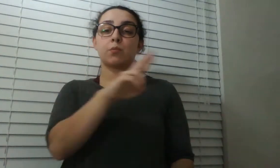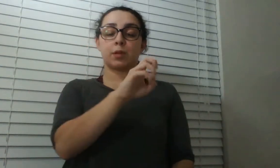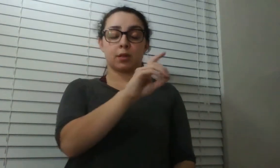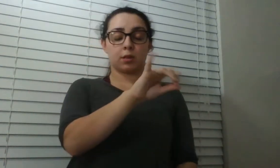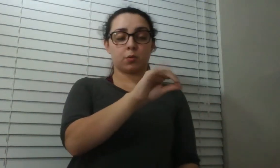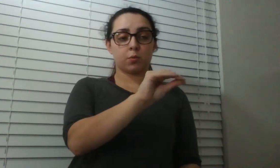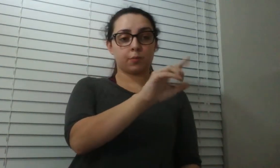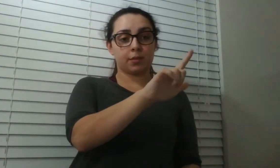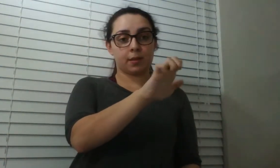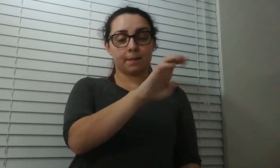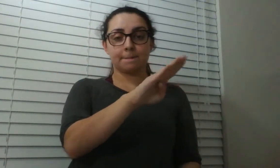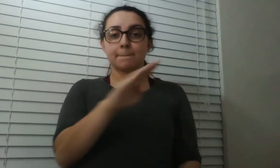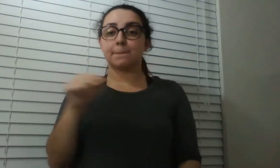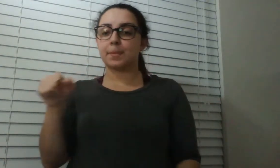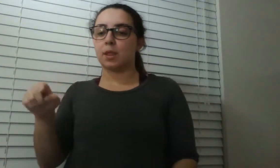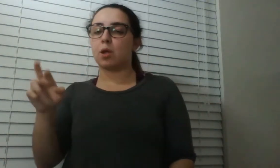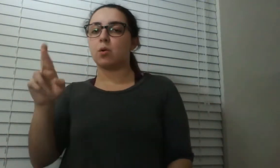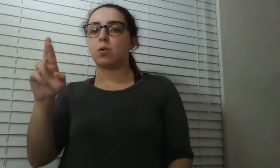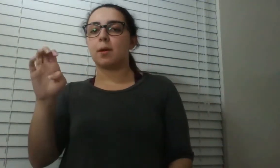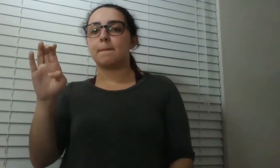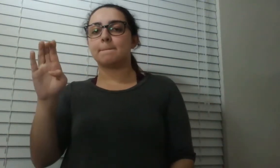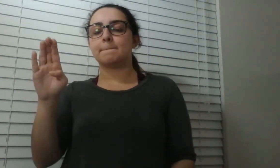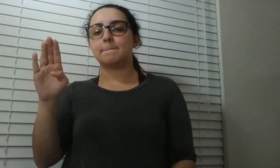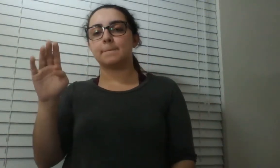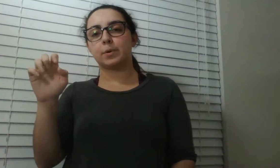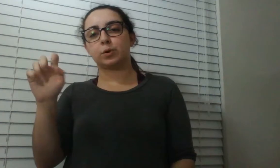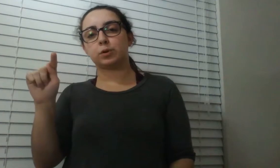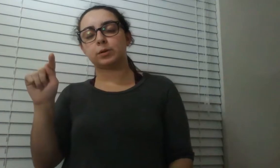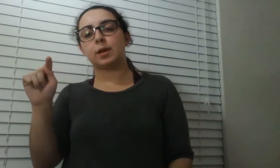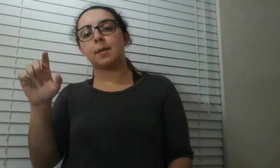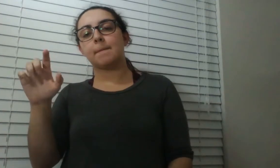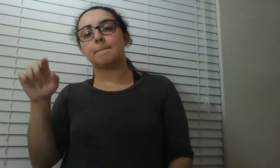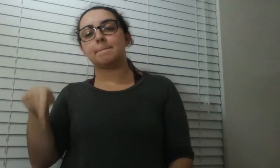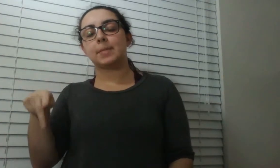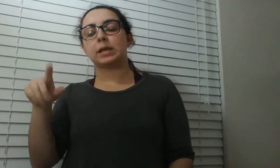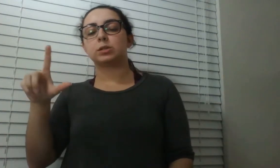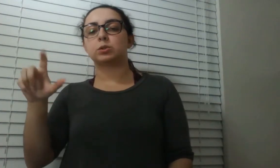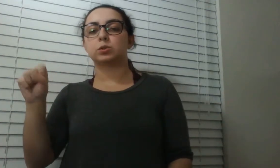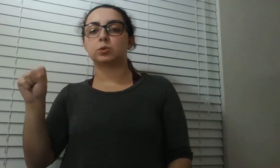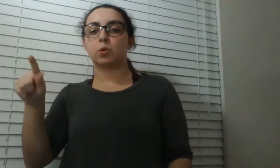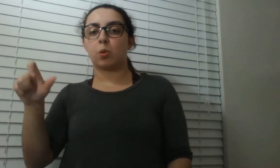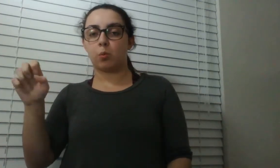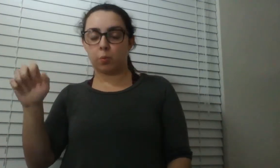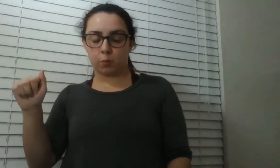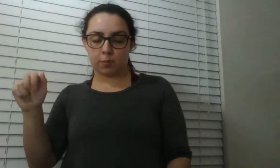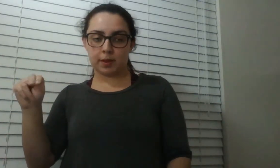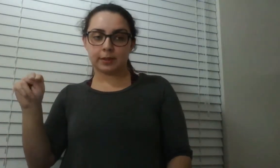Sloan Foundation, enhancing public understanding of science and technology in the modern world. More information about Sloan at